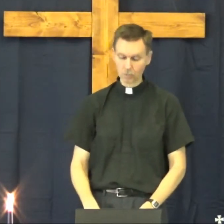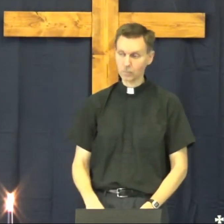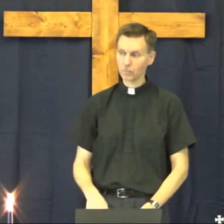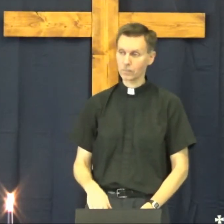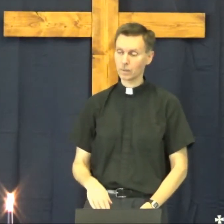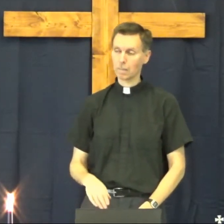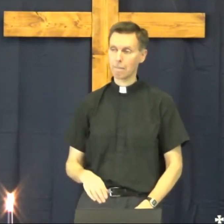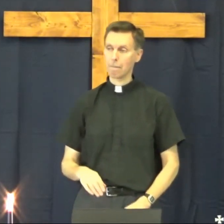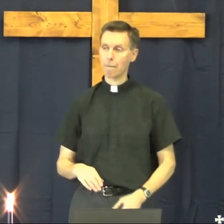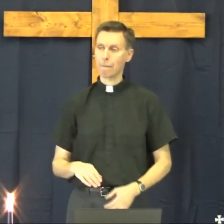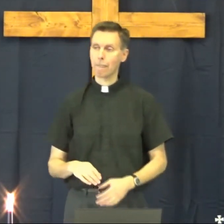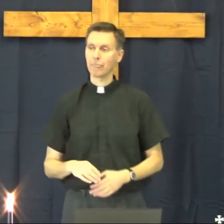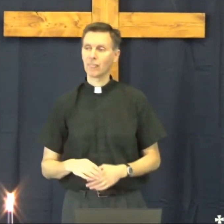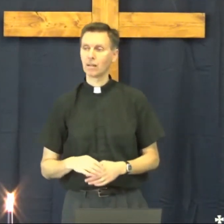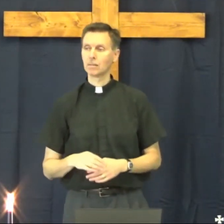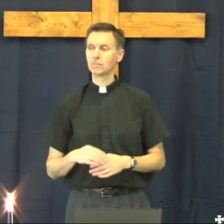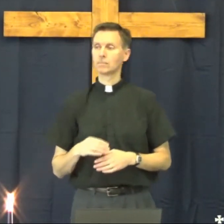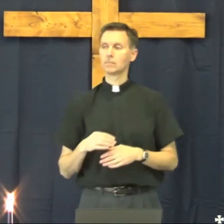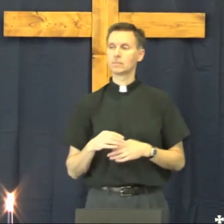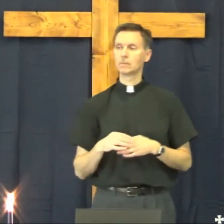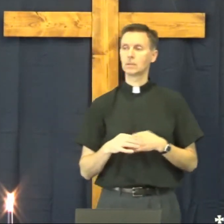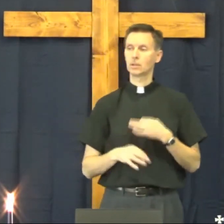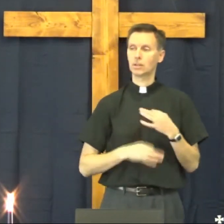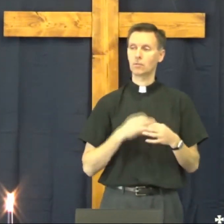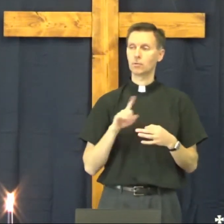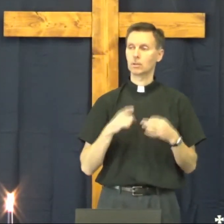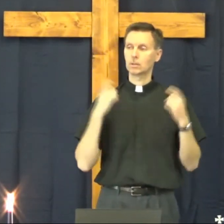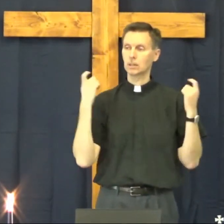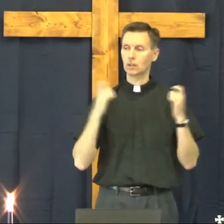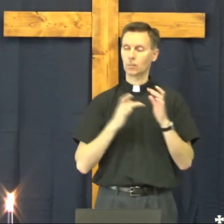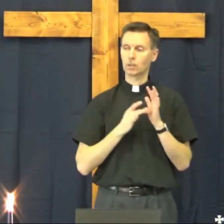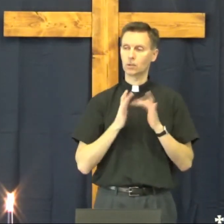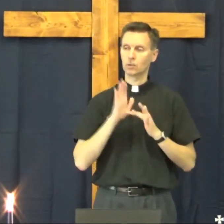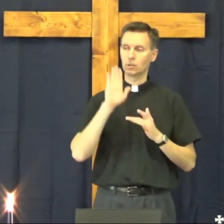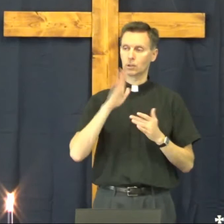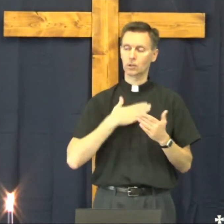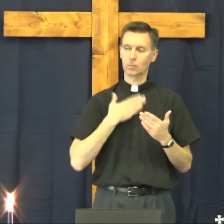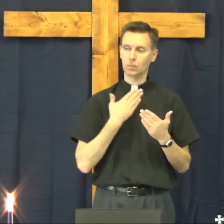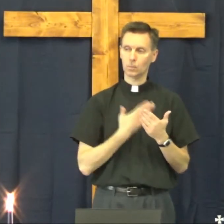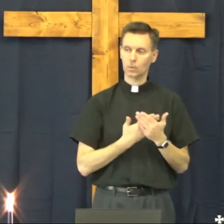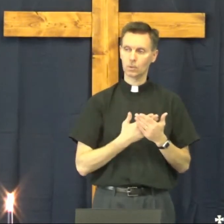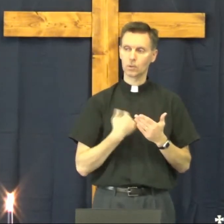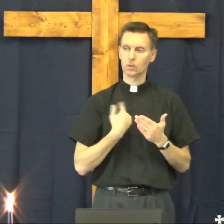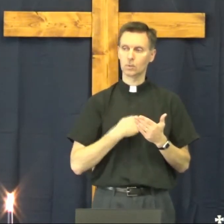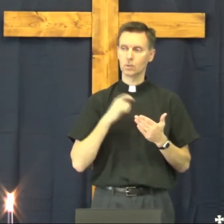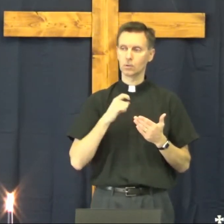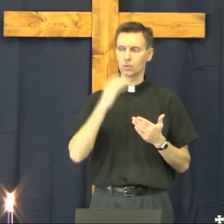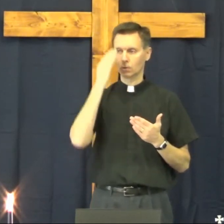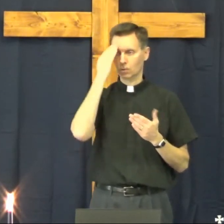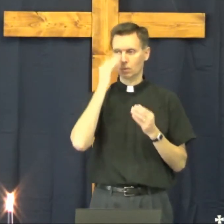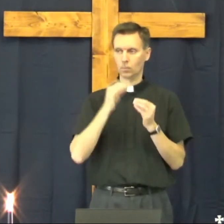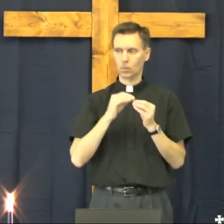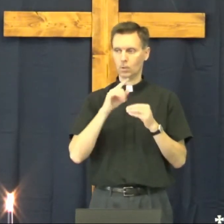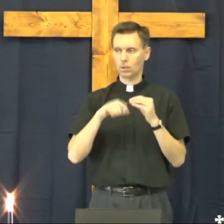Instead of just celebrating Jesus born, we should know more about the history.